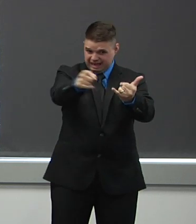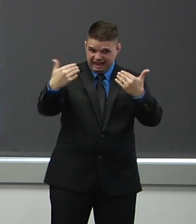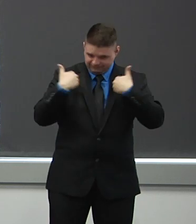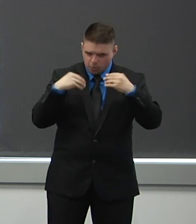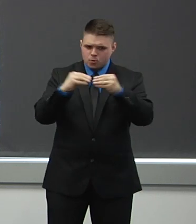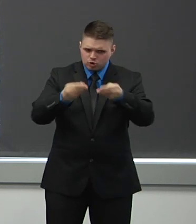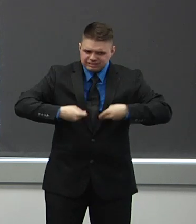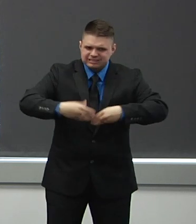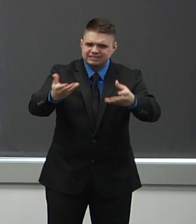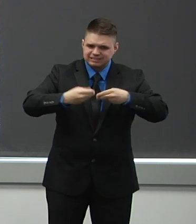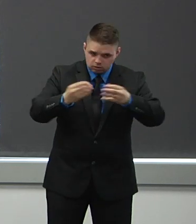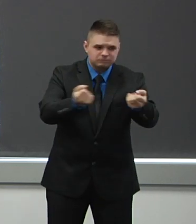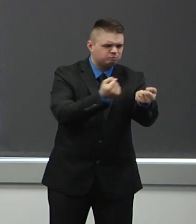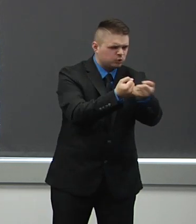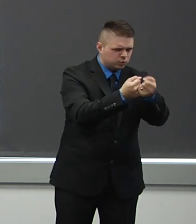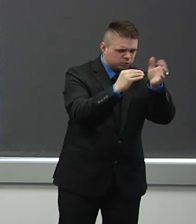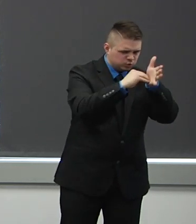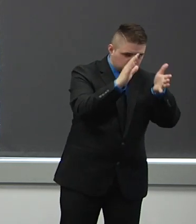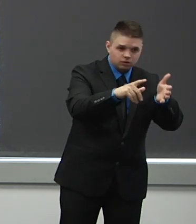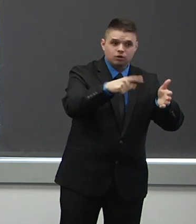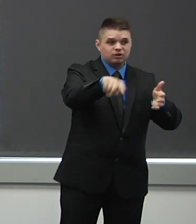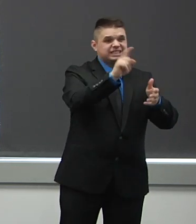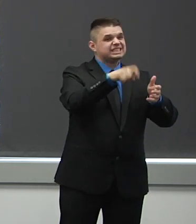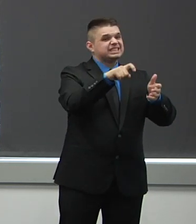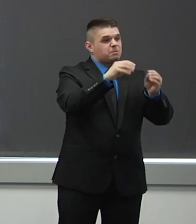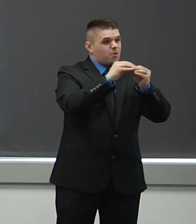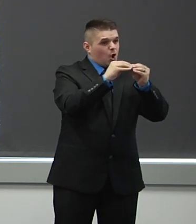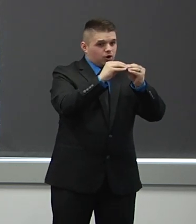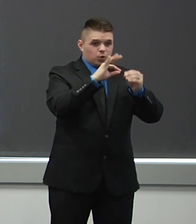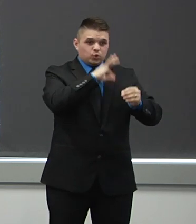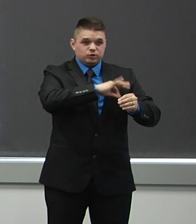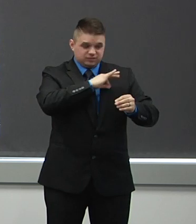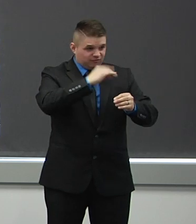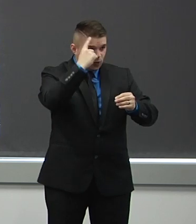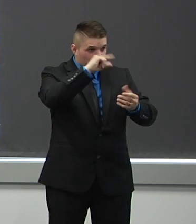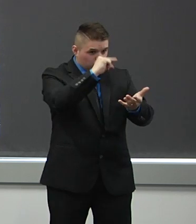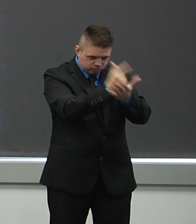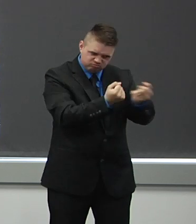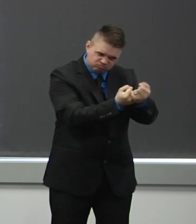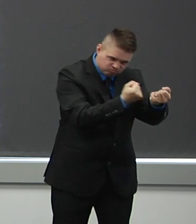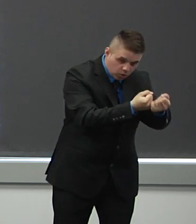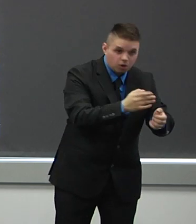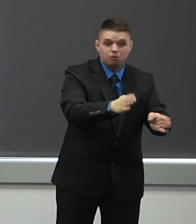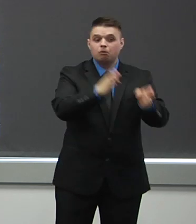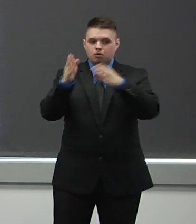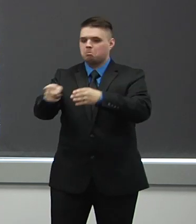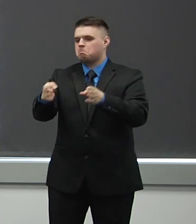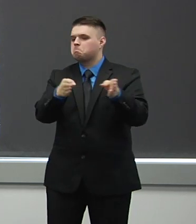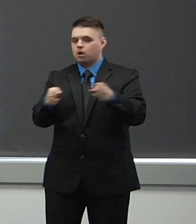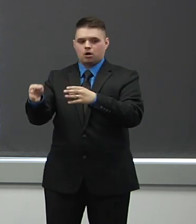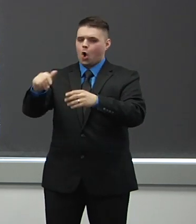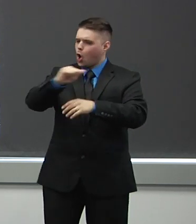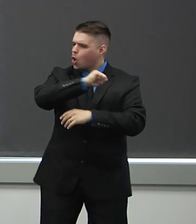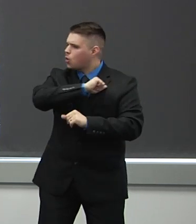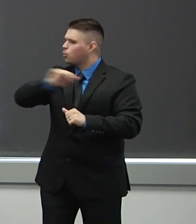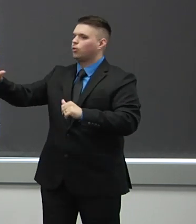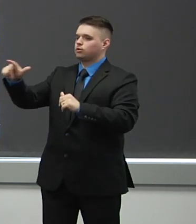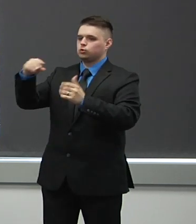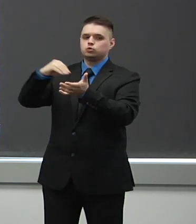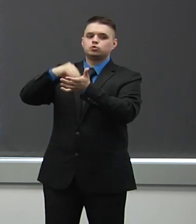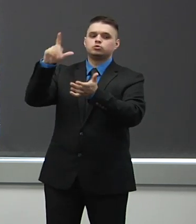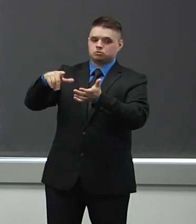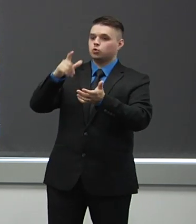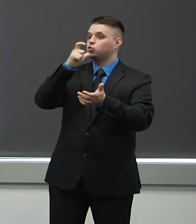students who need to complete additional credits in order to graduate, and then prepare all graduates, especially our historically